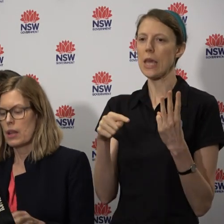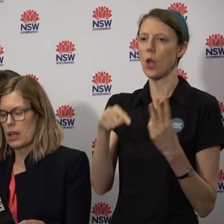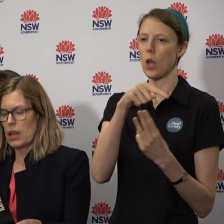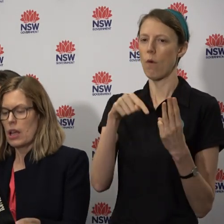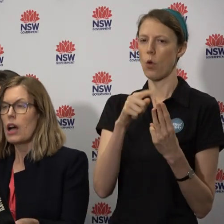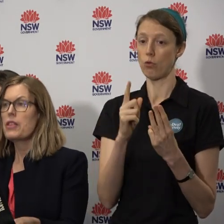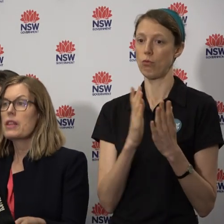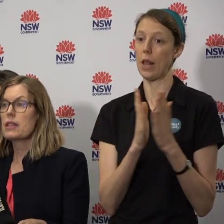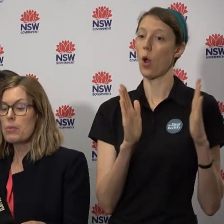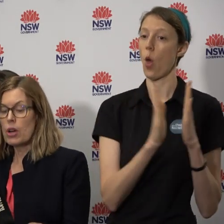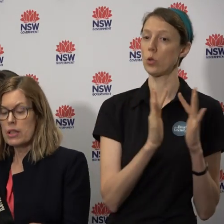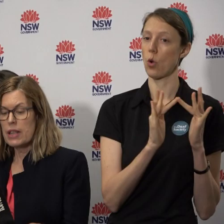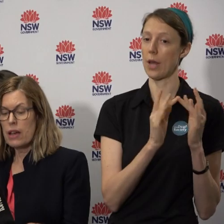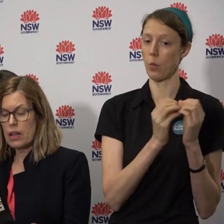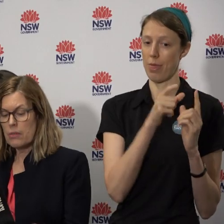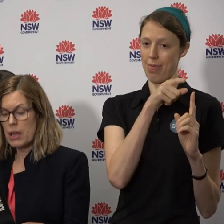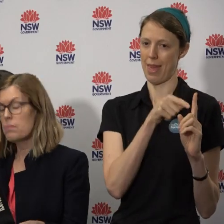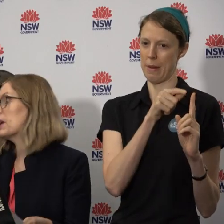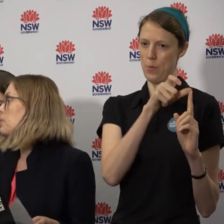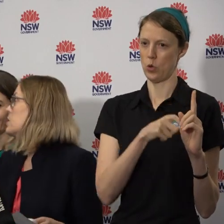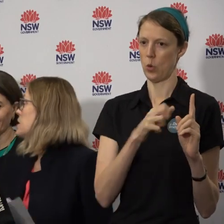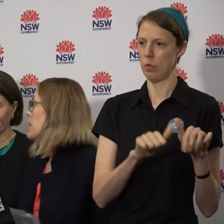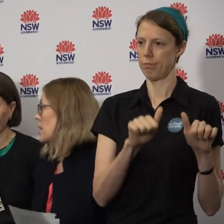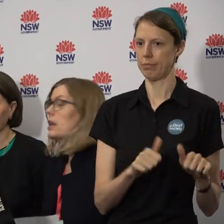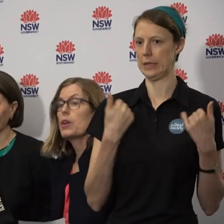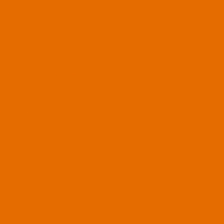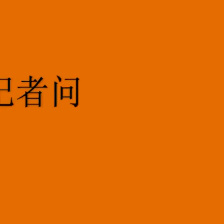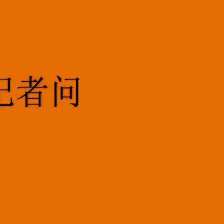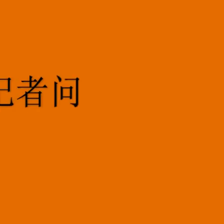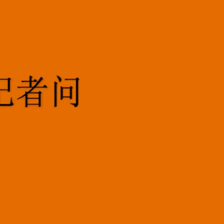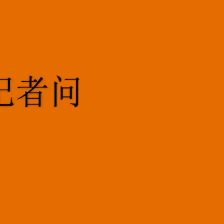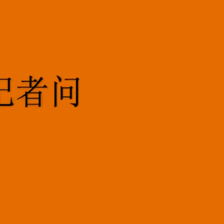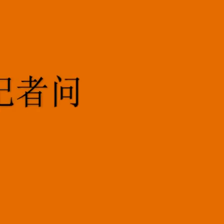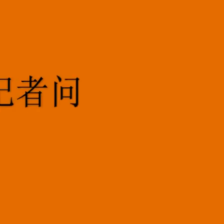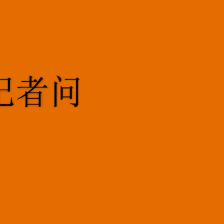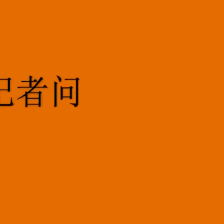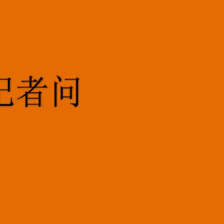worker. I think that summarises the outcome, and we're happy to take any.